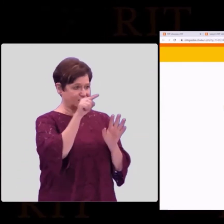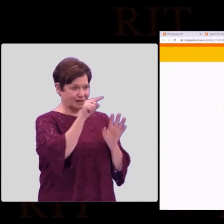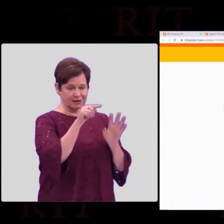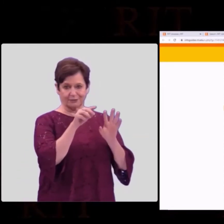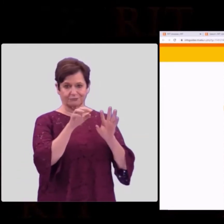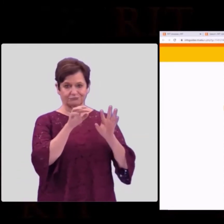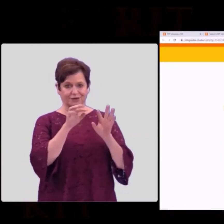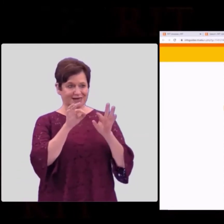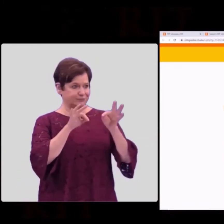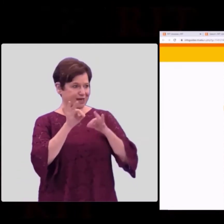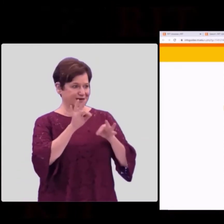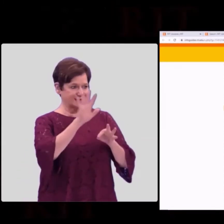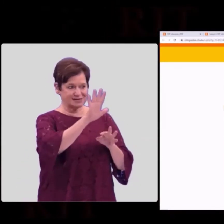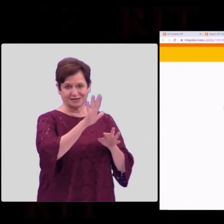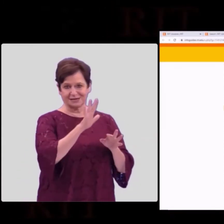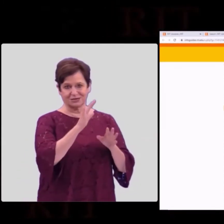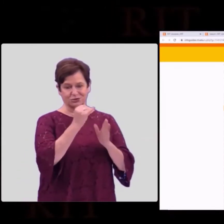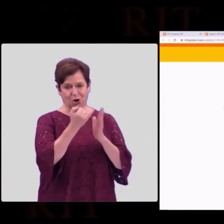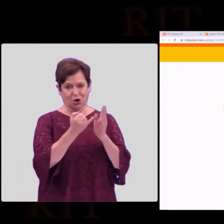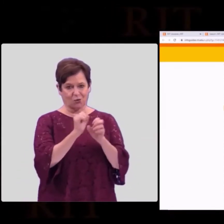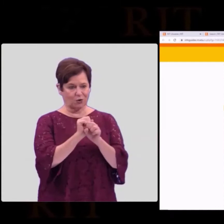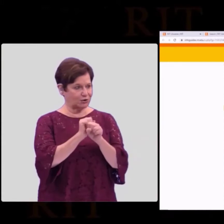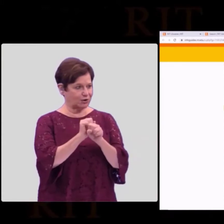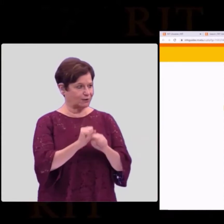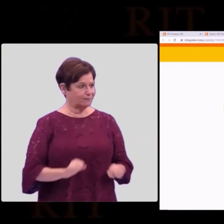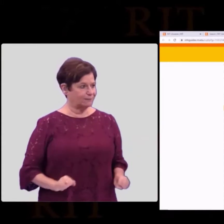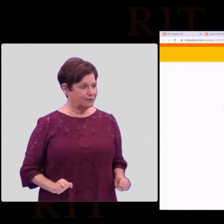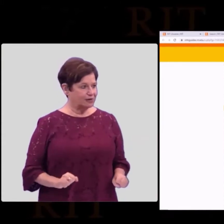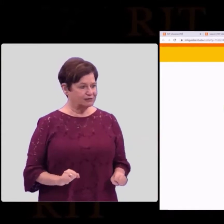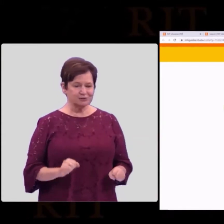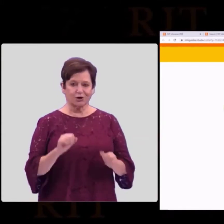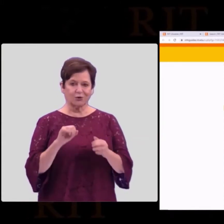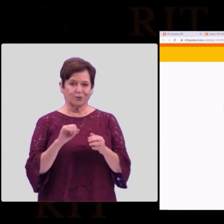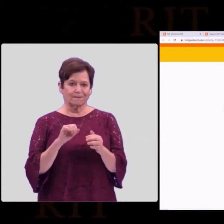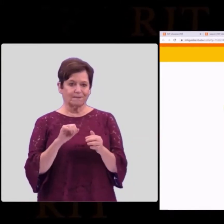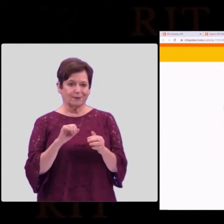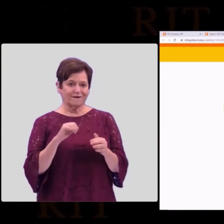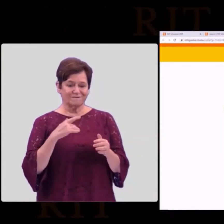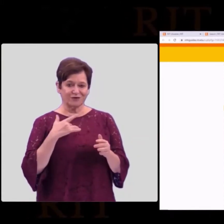The video there explains his artwork.